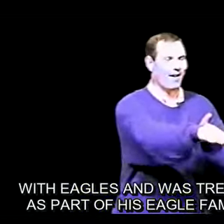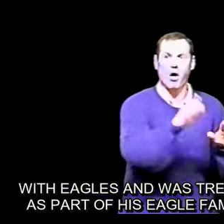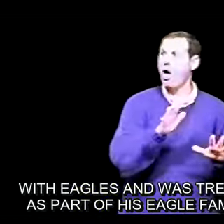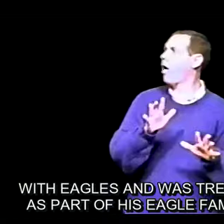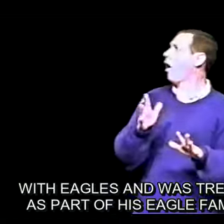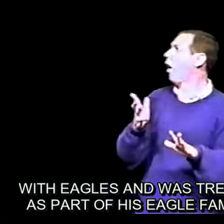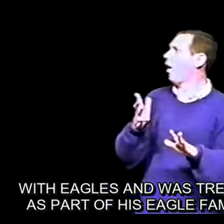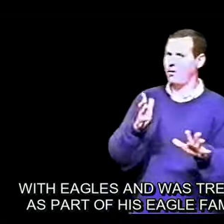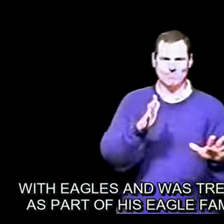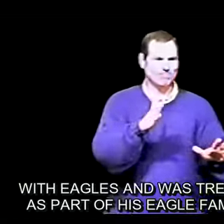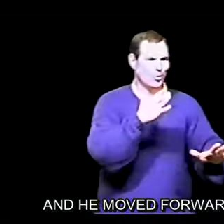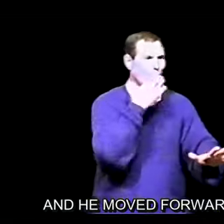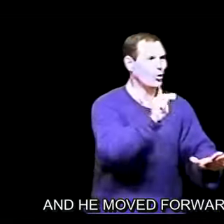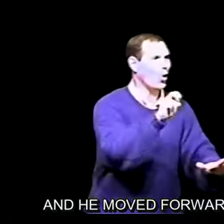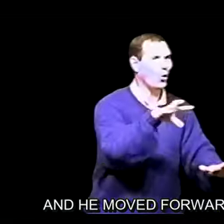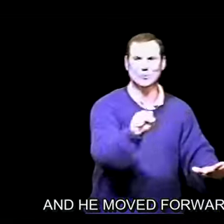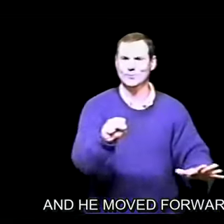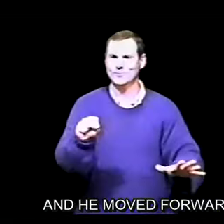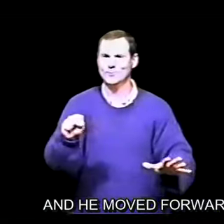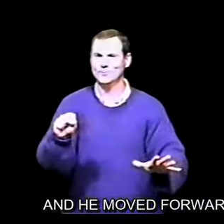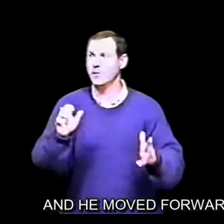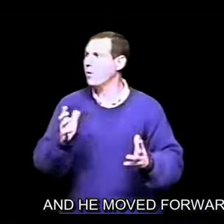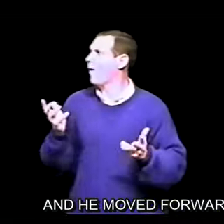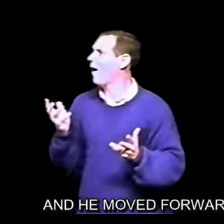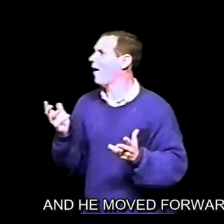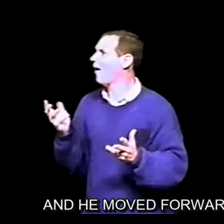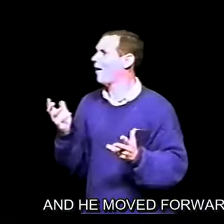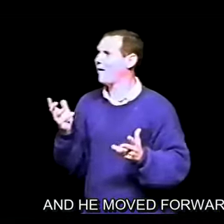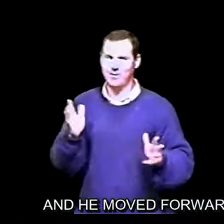and he moved forward.